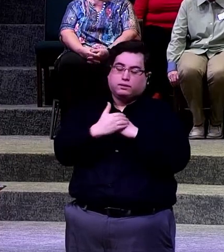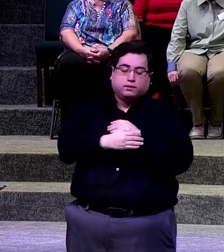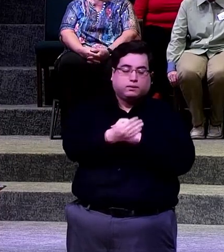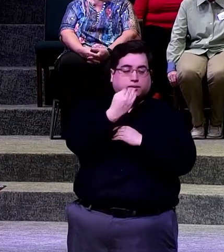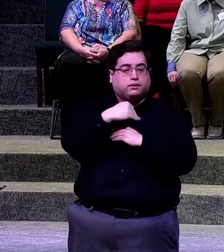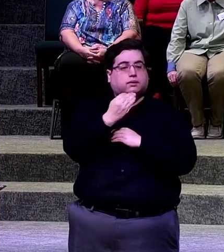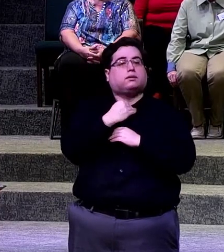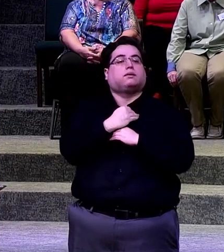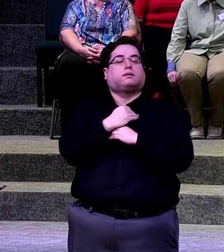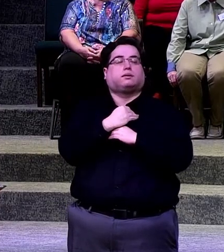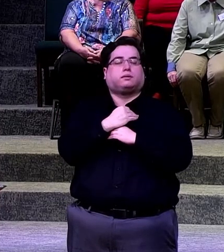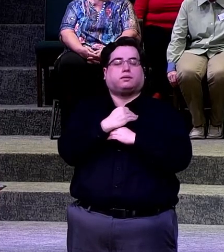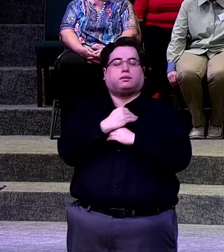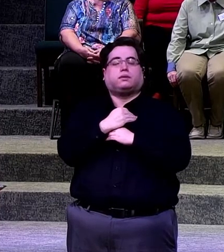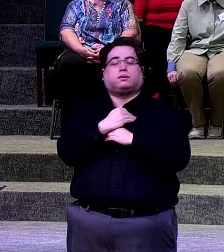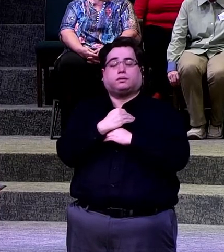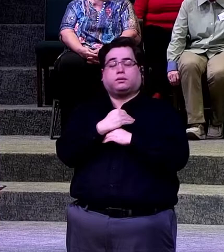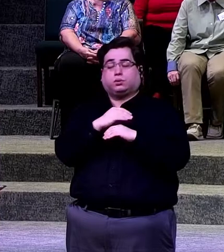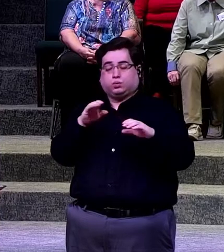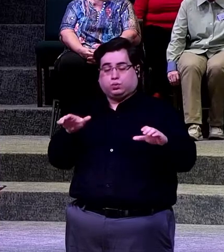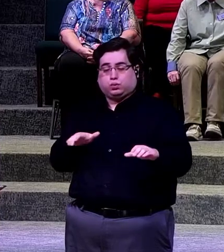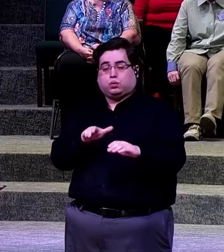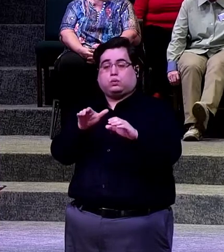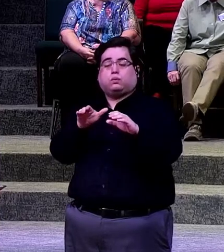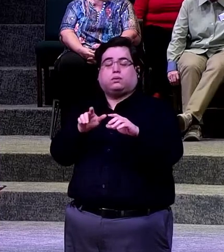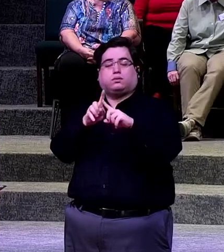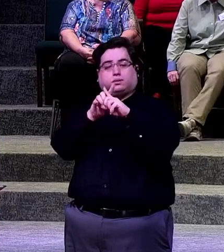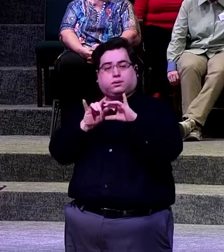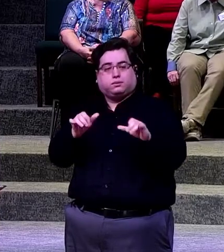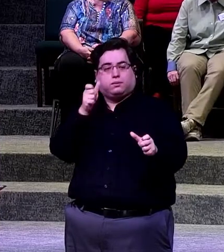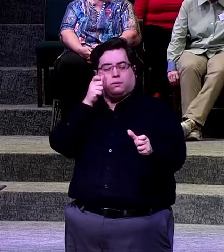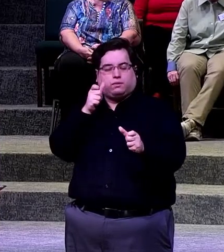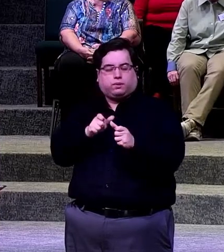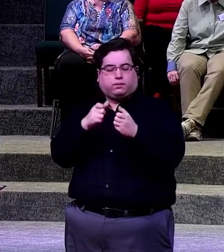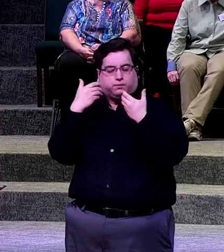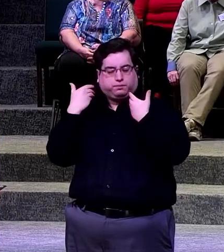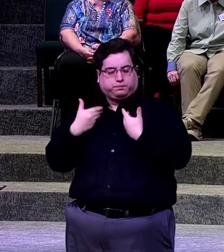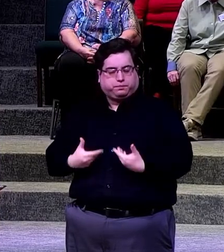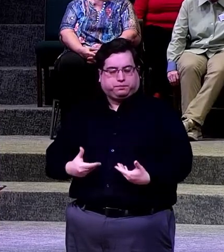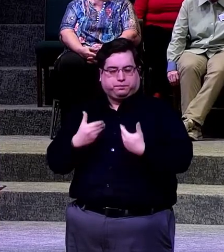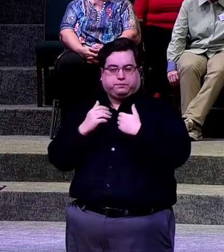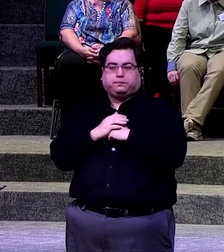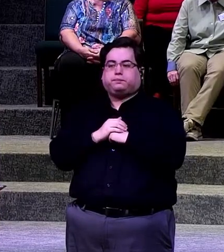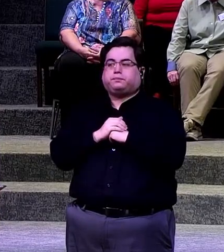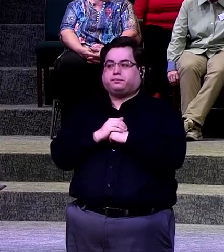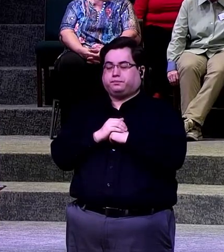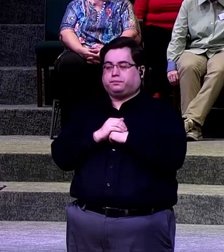this cup, do this in remembrance of me."